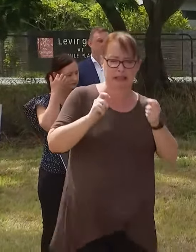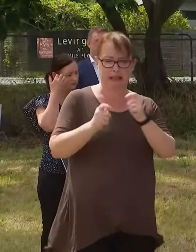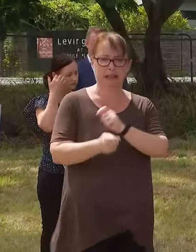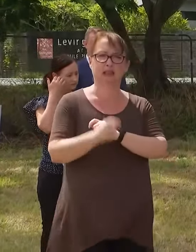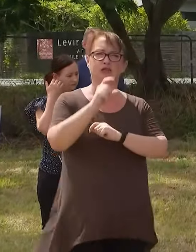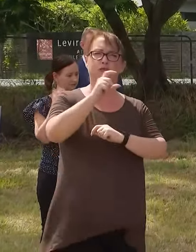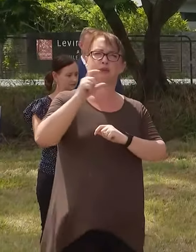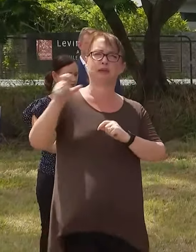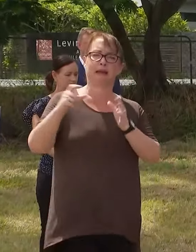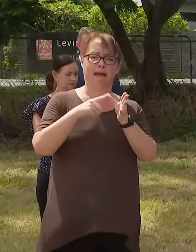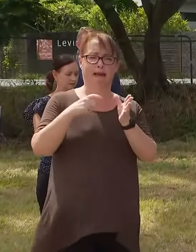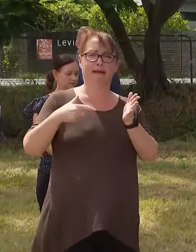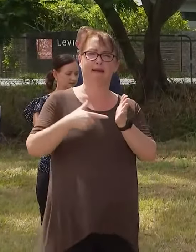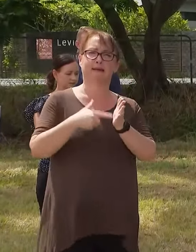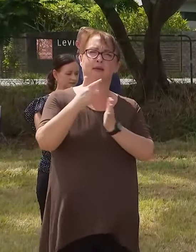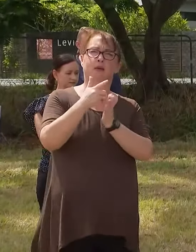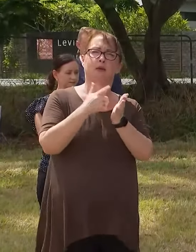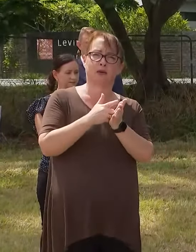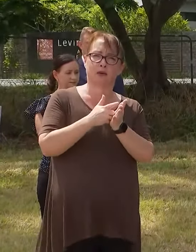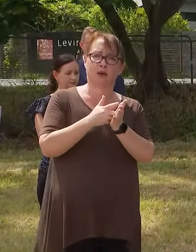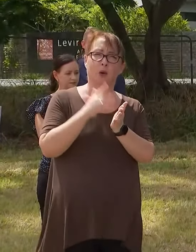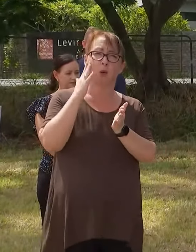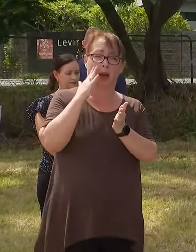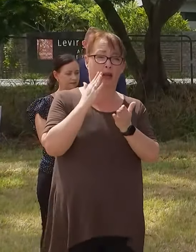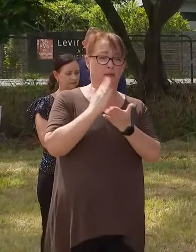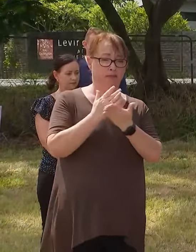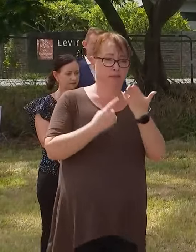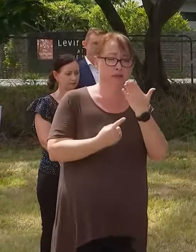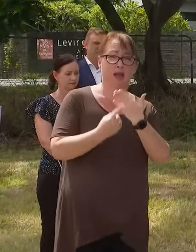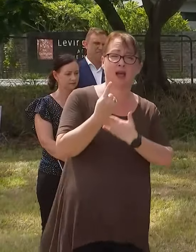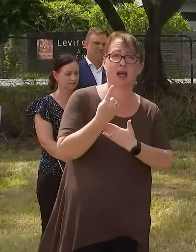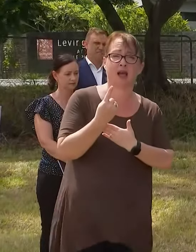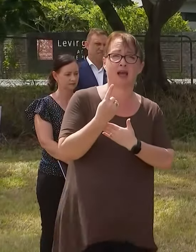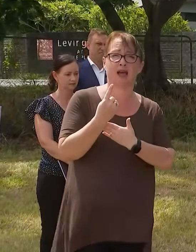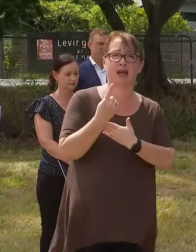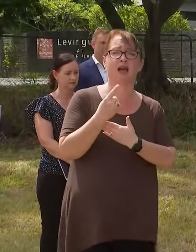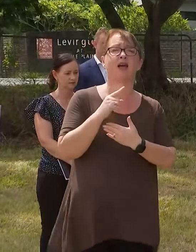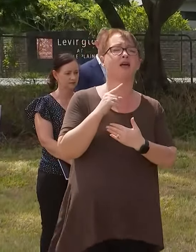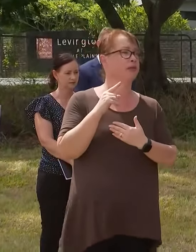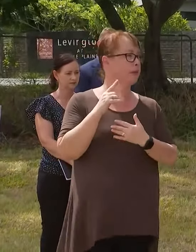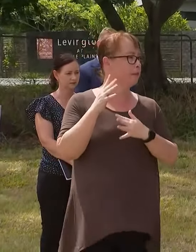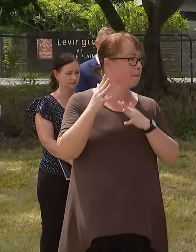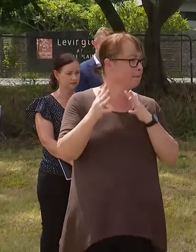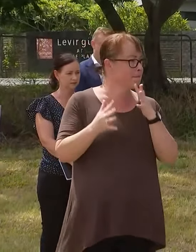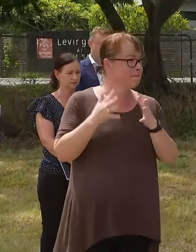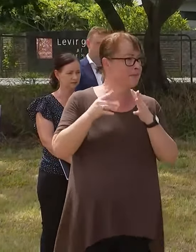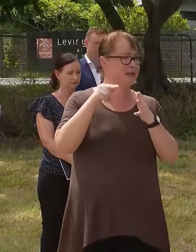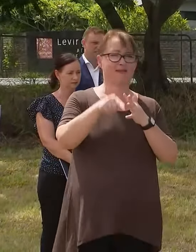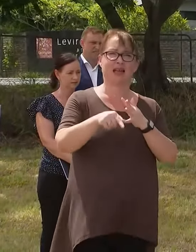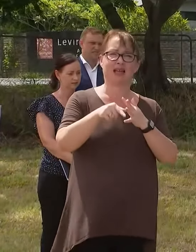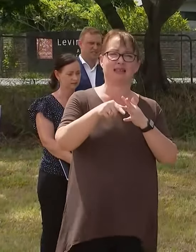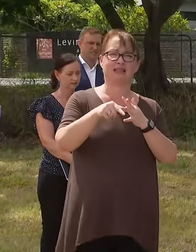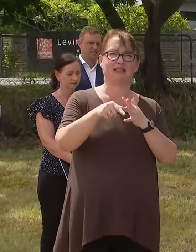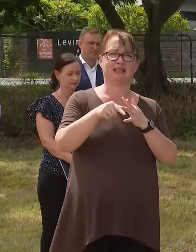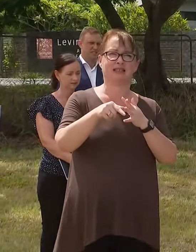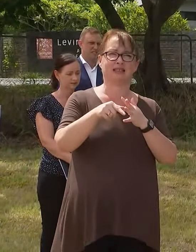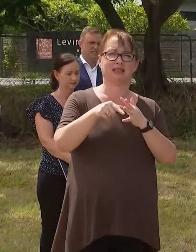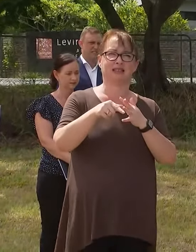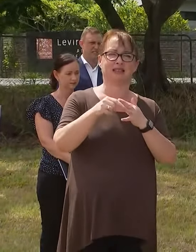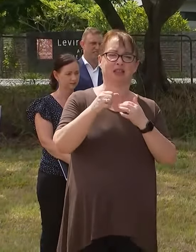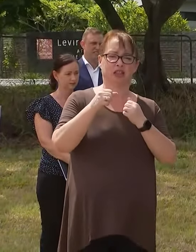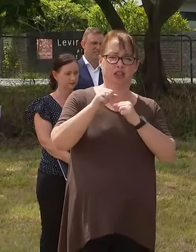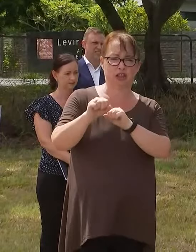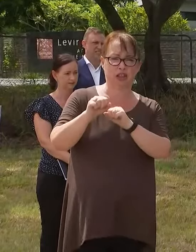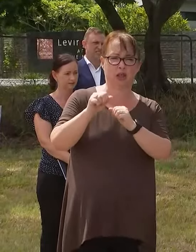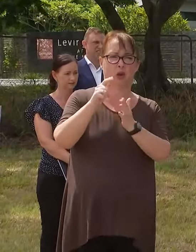Act, and once that occurs, then that matter of shield laws in relation to